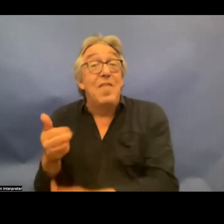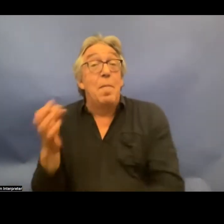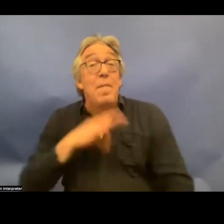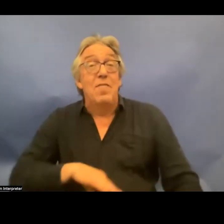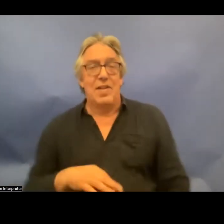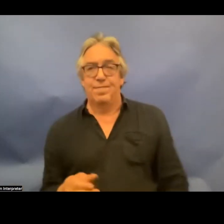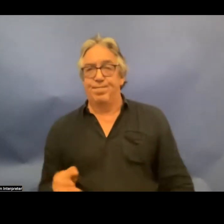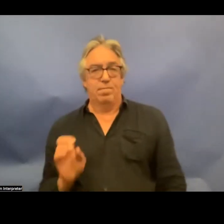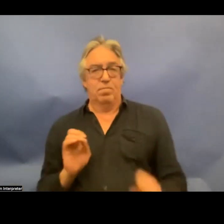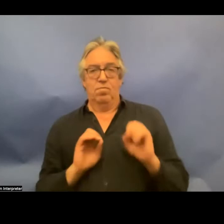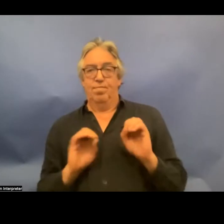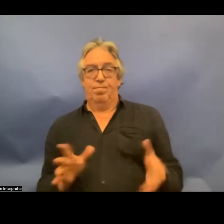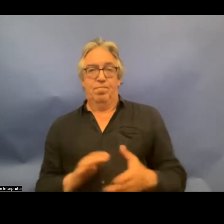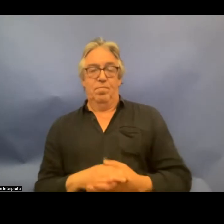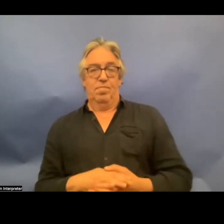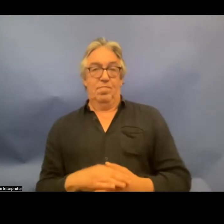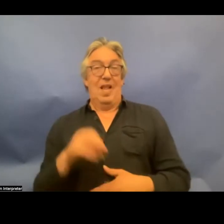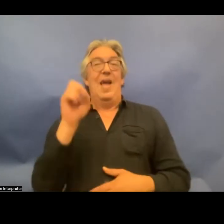an issue, but not a real